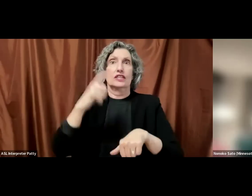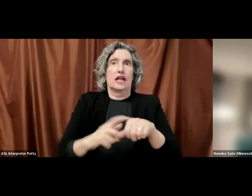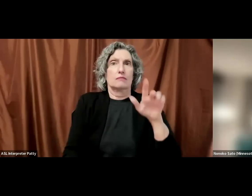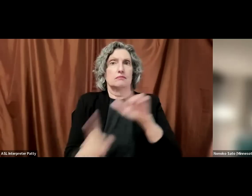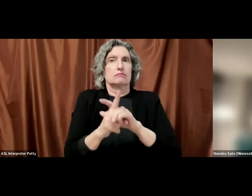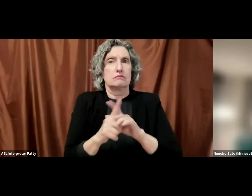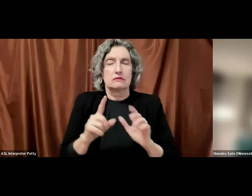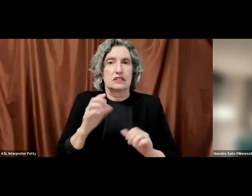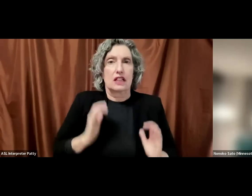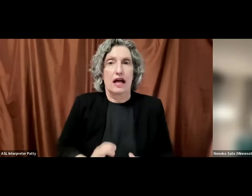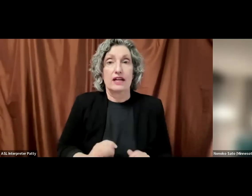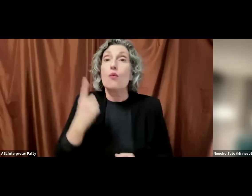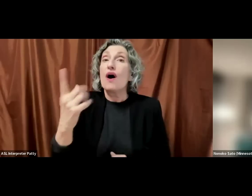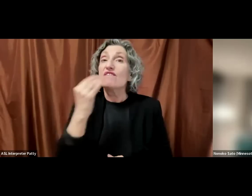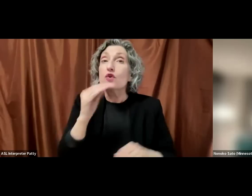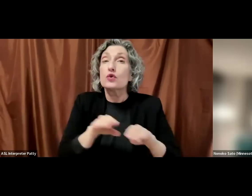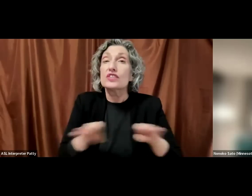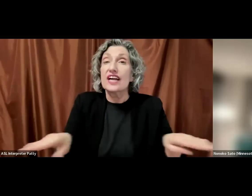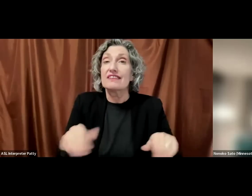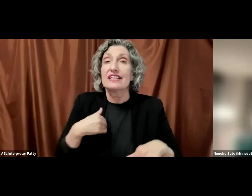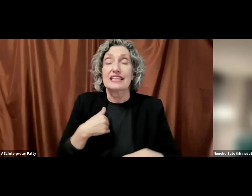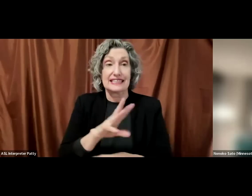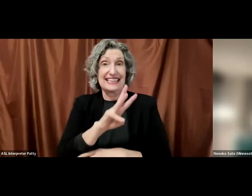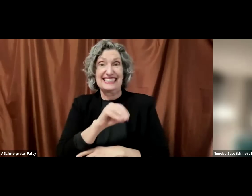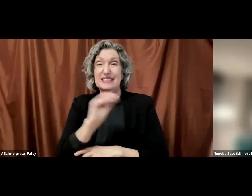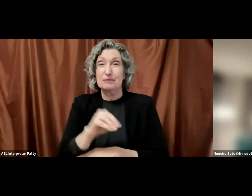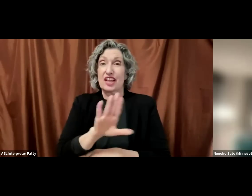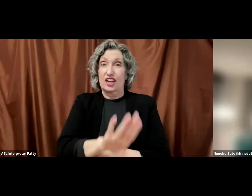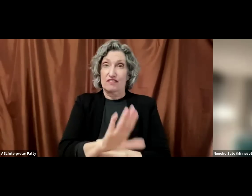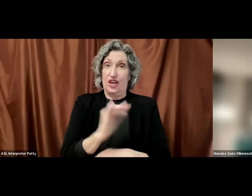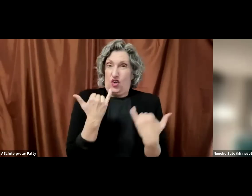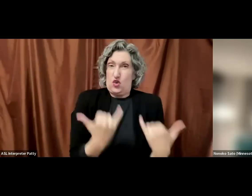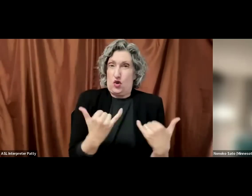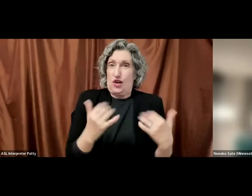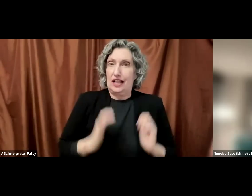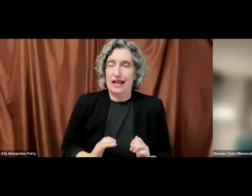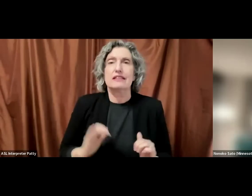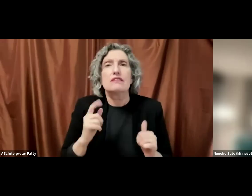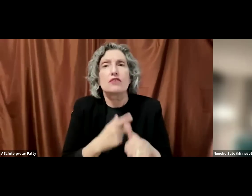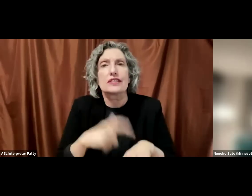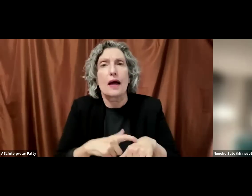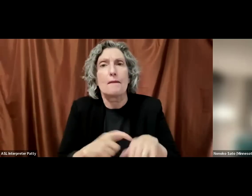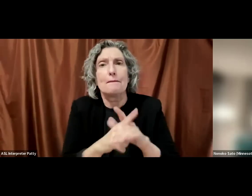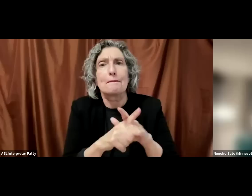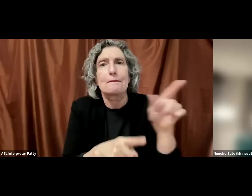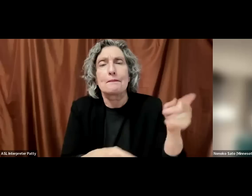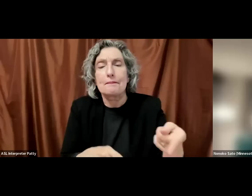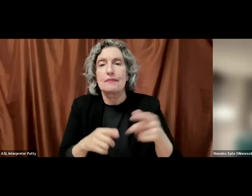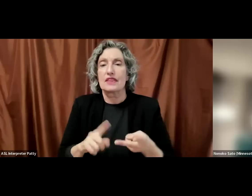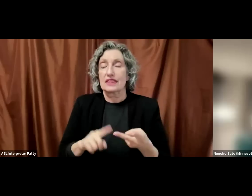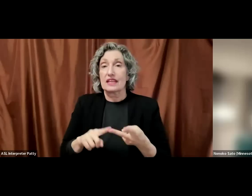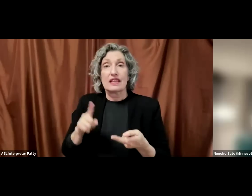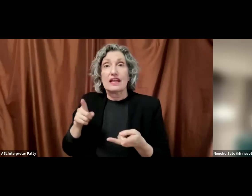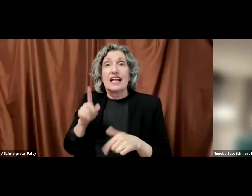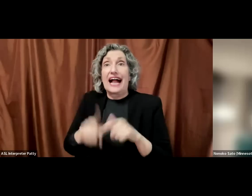seeing. One organization said 60% of their current clients are first-time. Inability to operate the only domestic violence shelter in